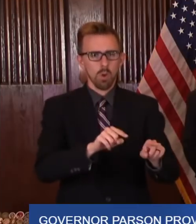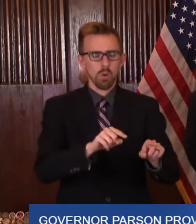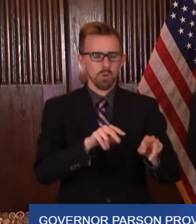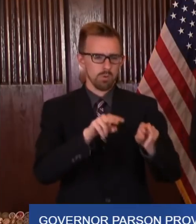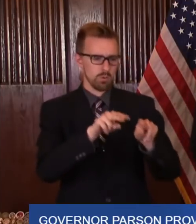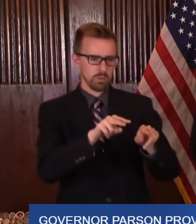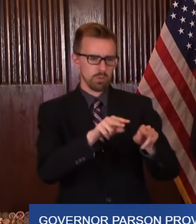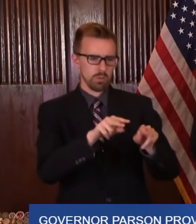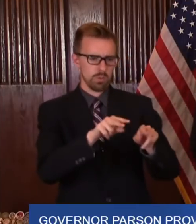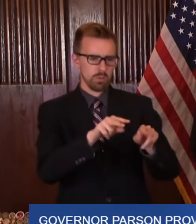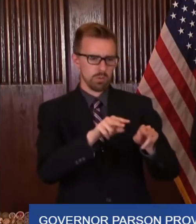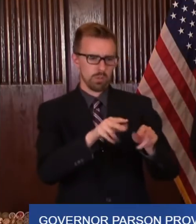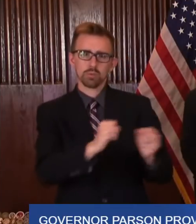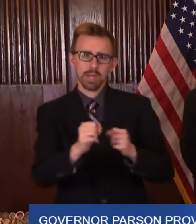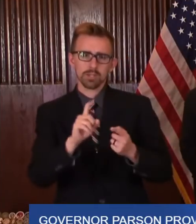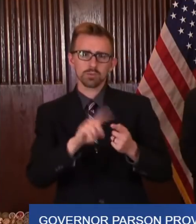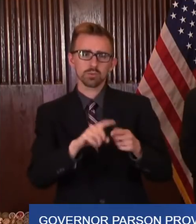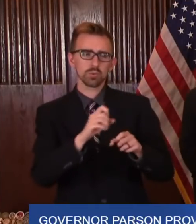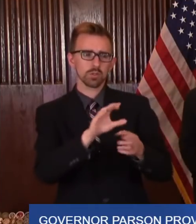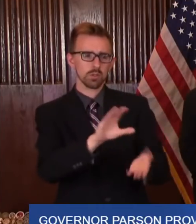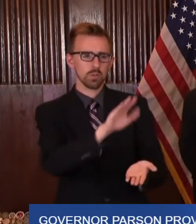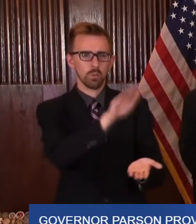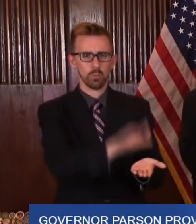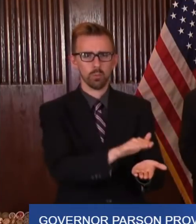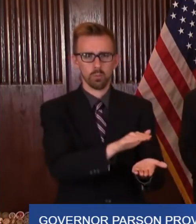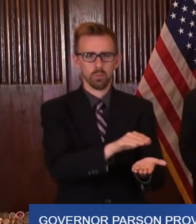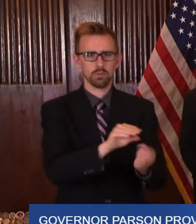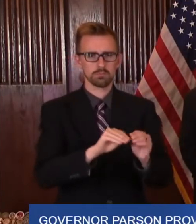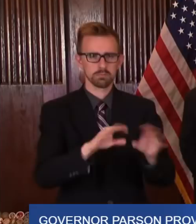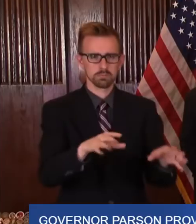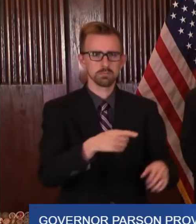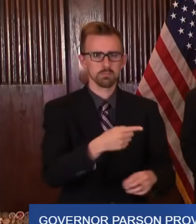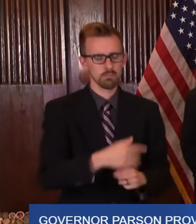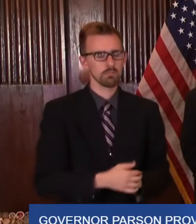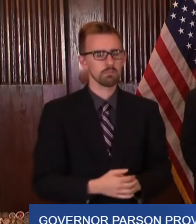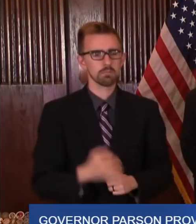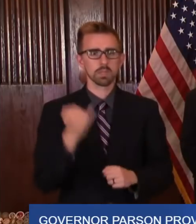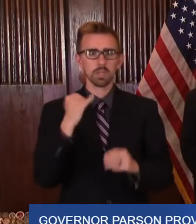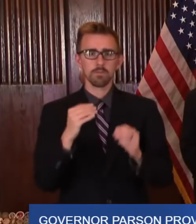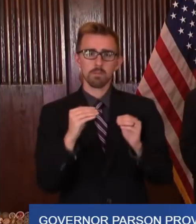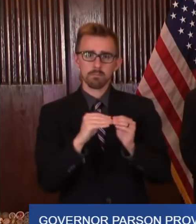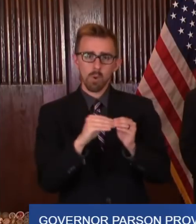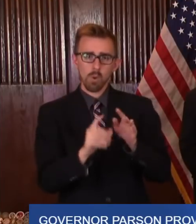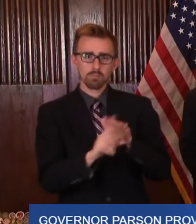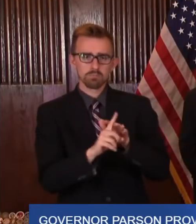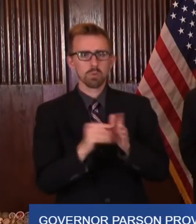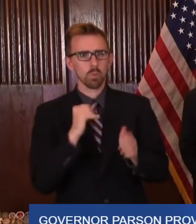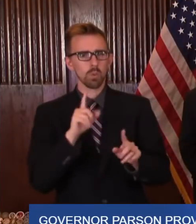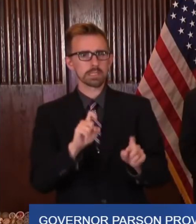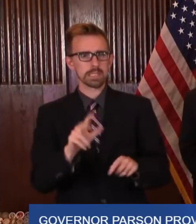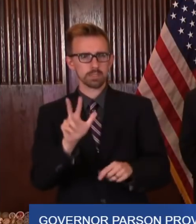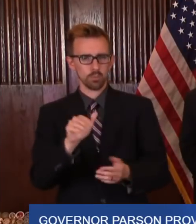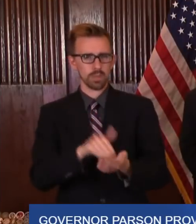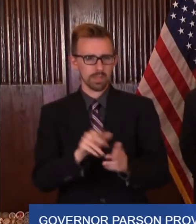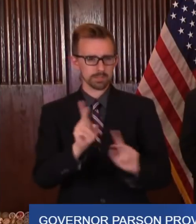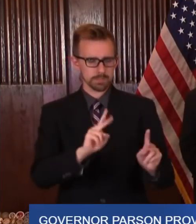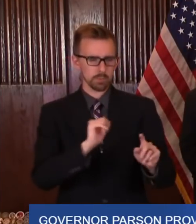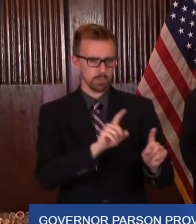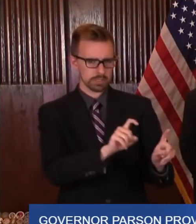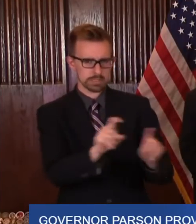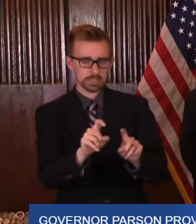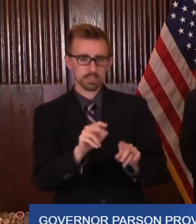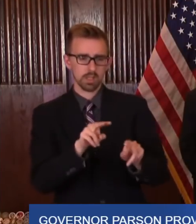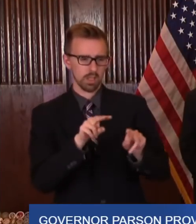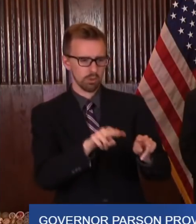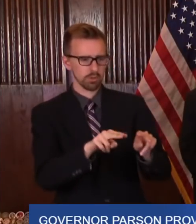look at maybe different strategies to mitigate. So if we get more cases, because we're going to be testing 3,000 people, we will look at those